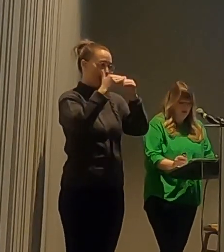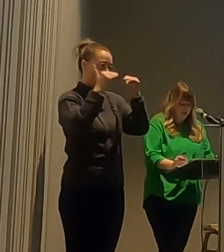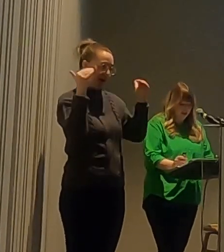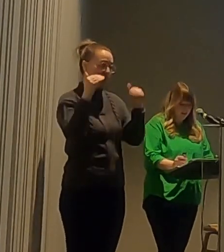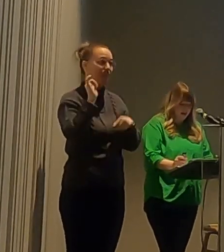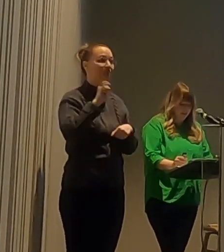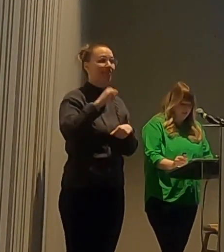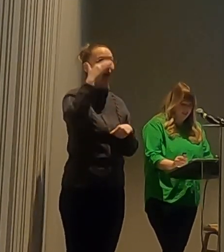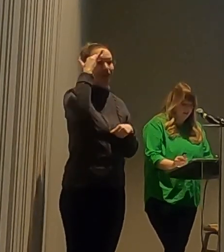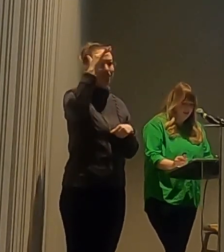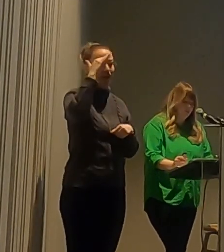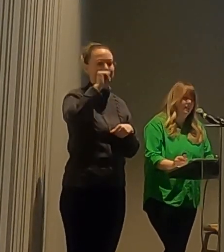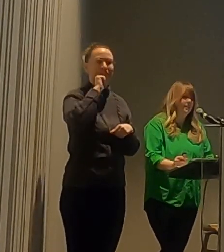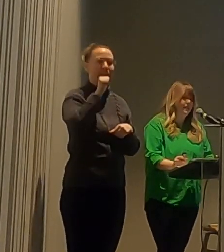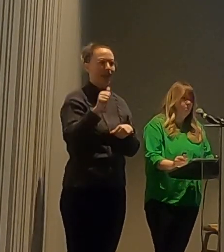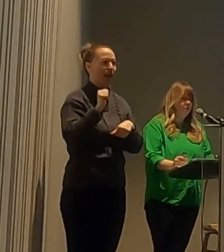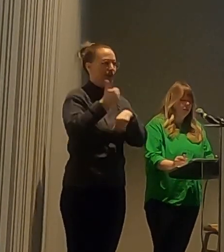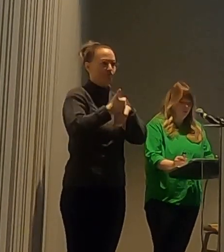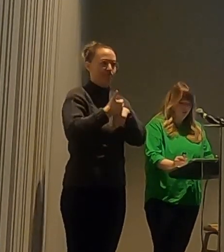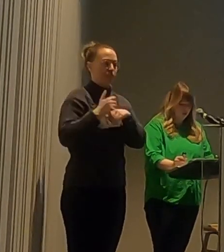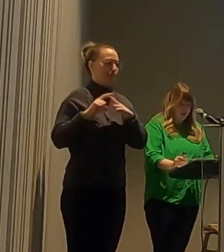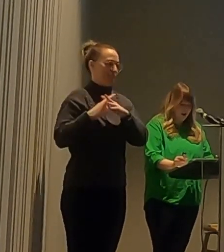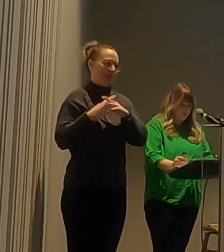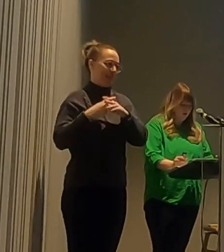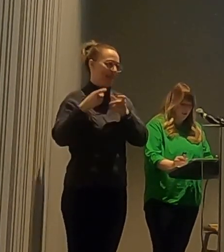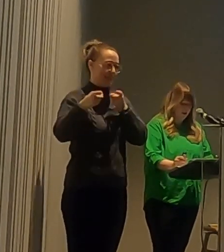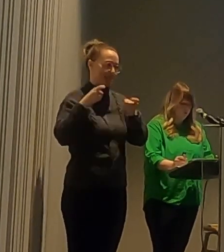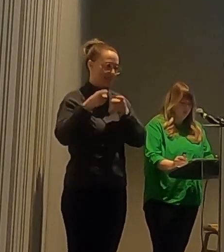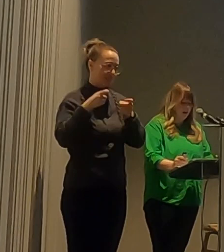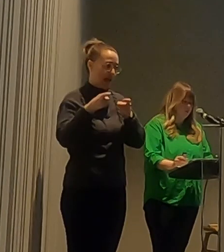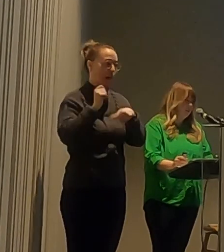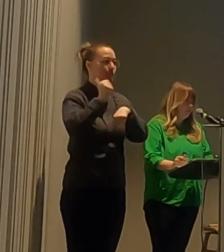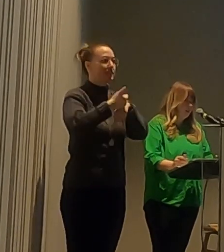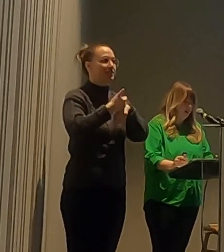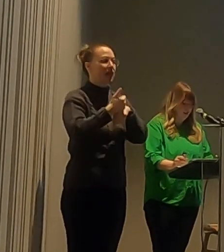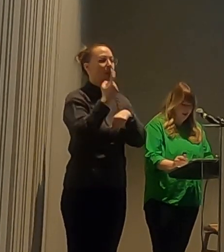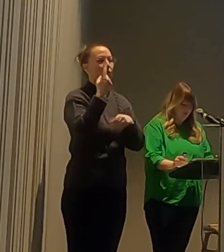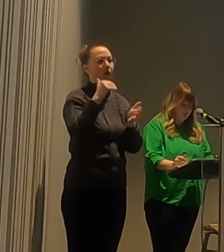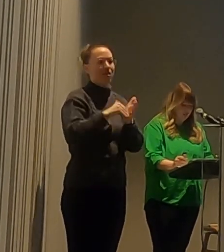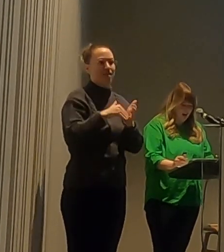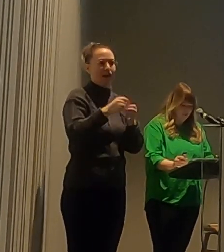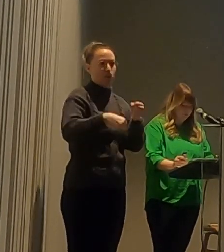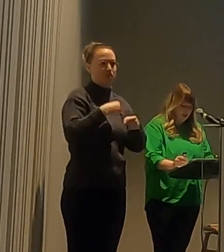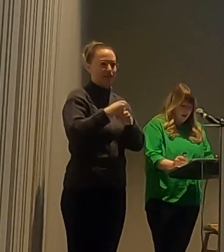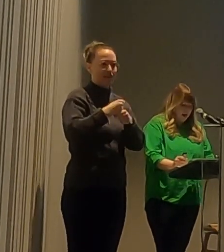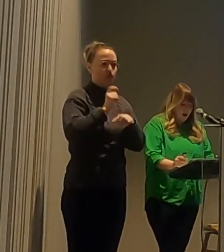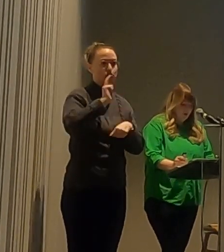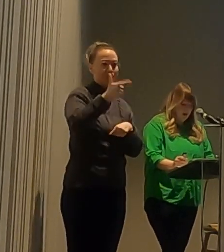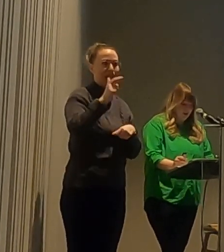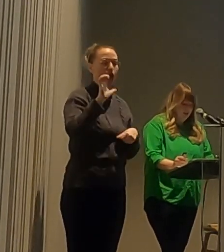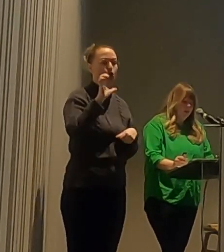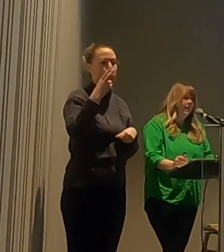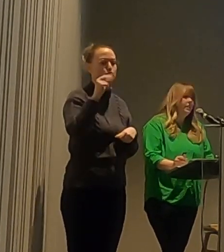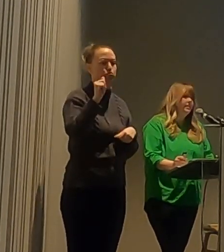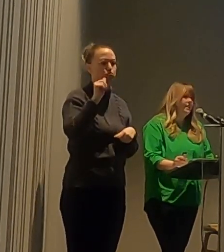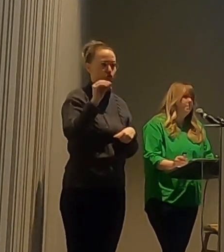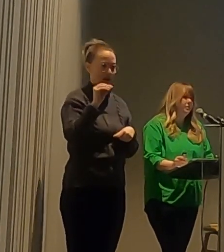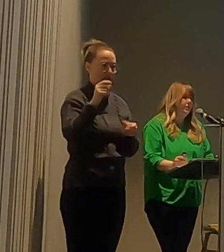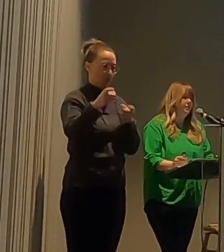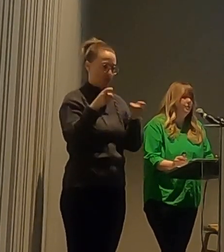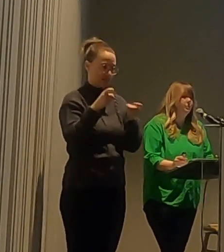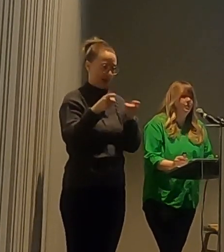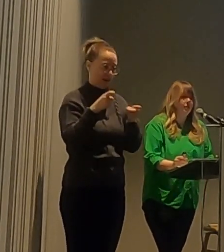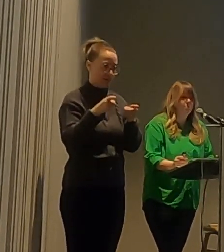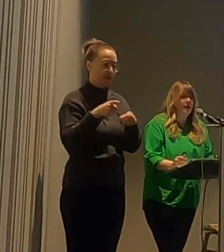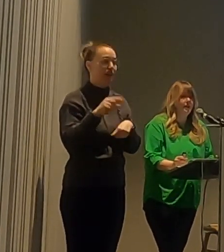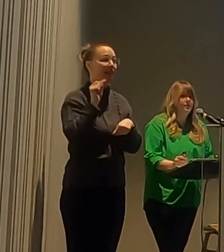around during the beginning dynasties and was established during the Zhao, 1,000 years later after the Shah. And they